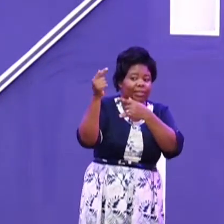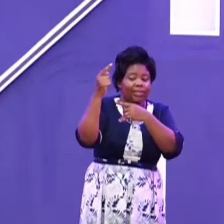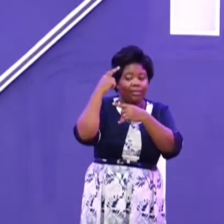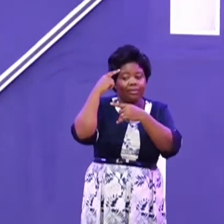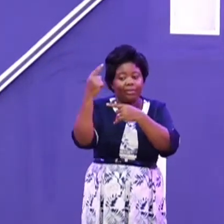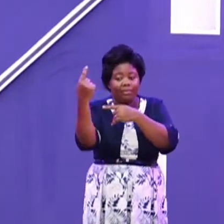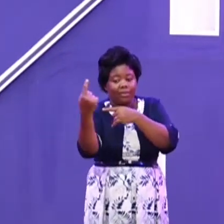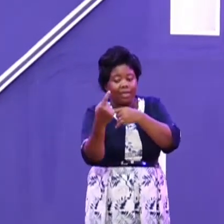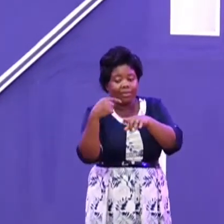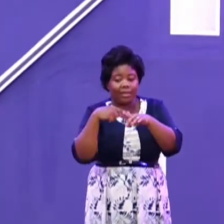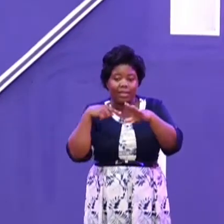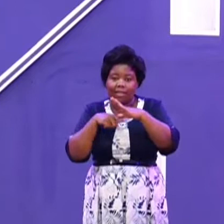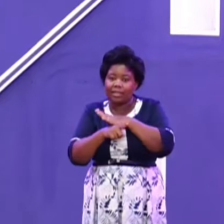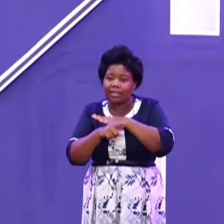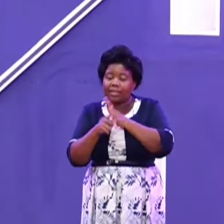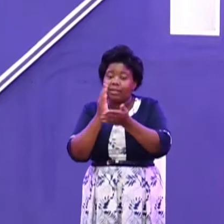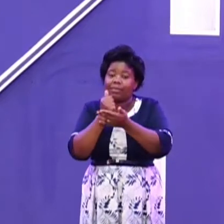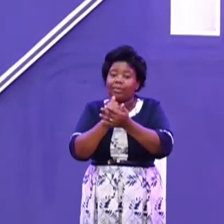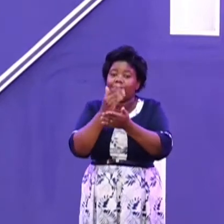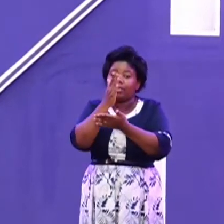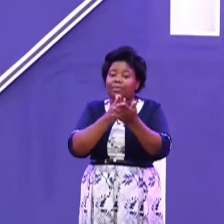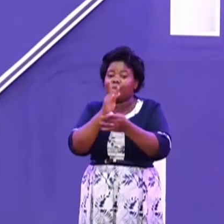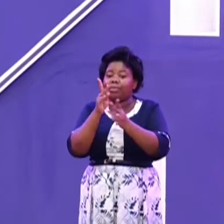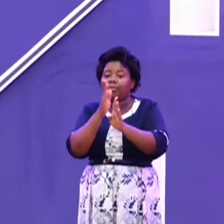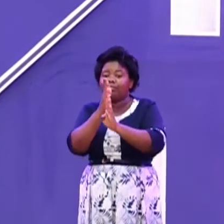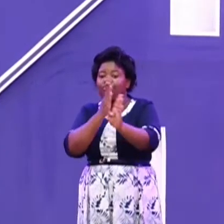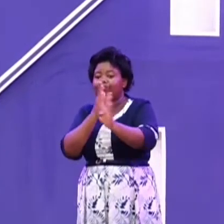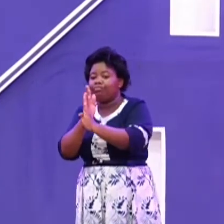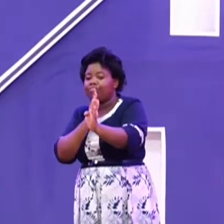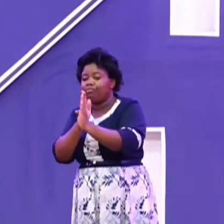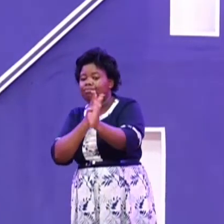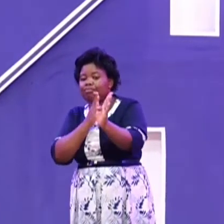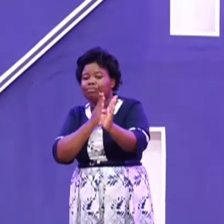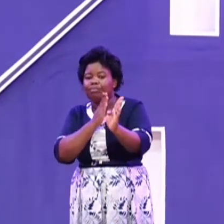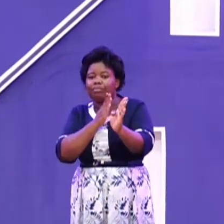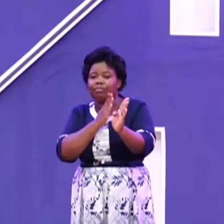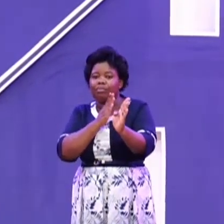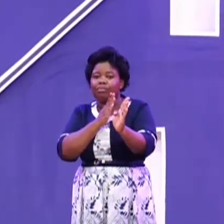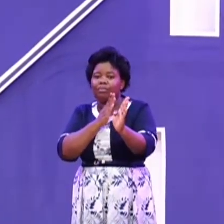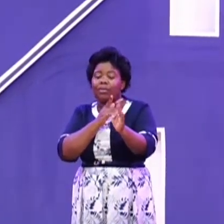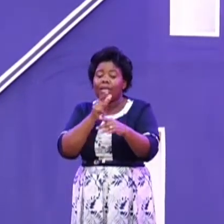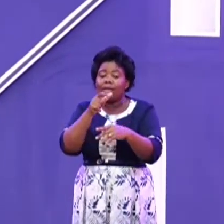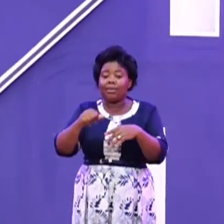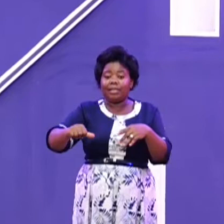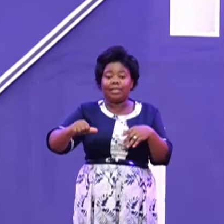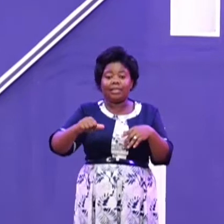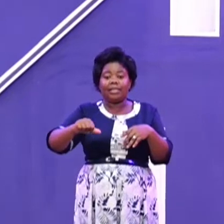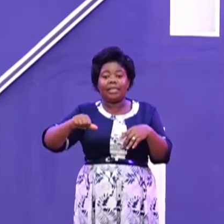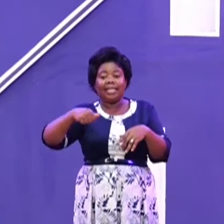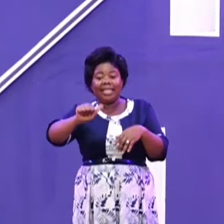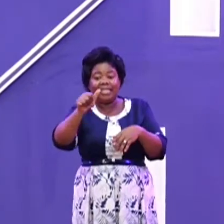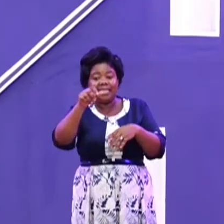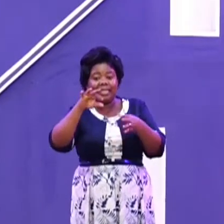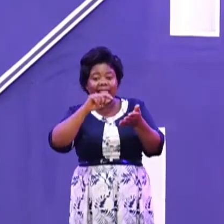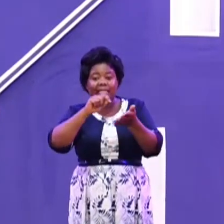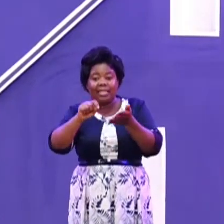waiting to see the pastor in his office. There were some people there. Ono personal assistant way. The secretary, the personal